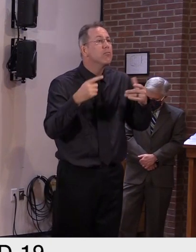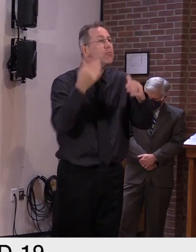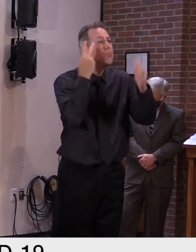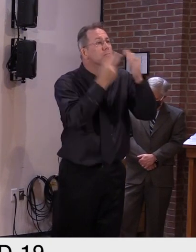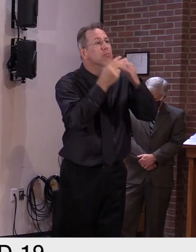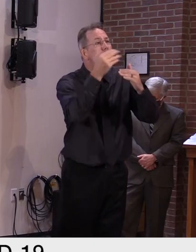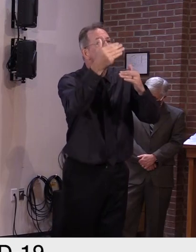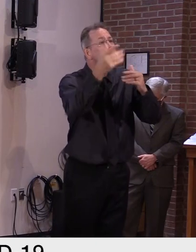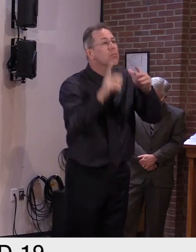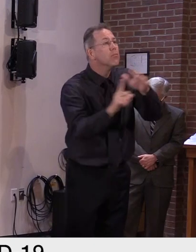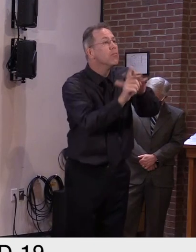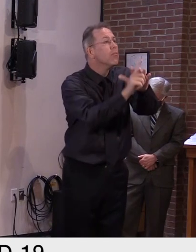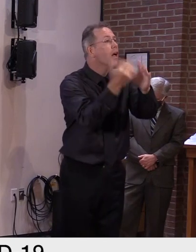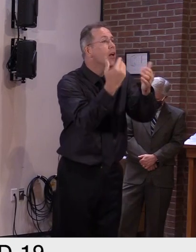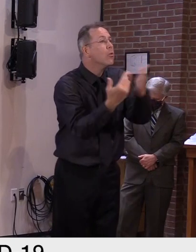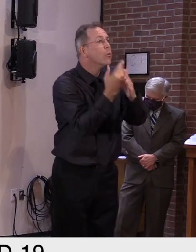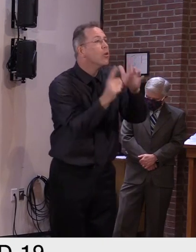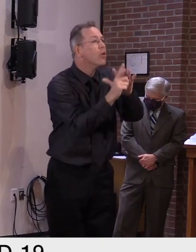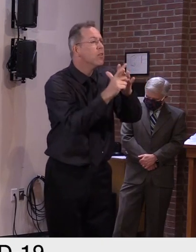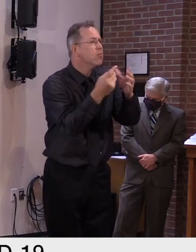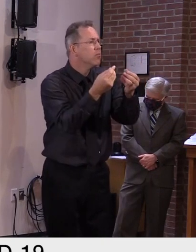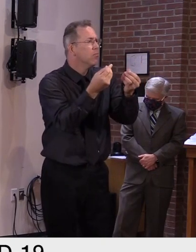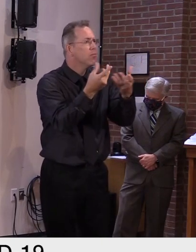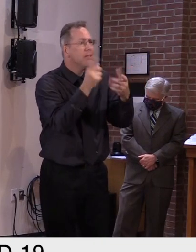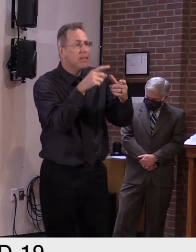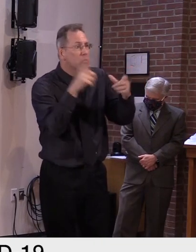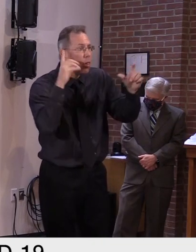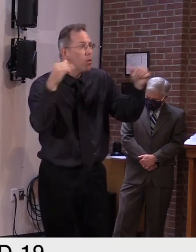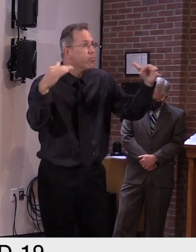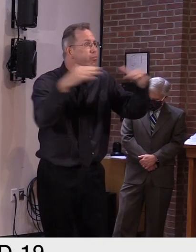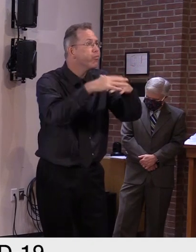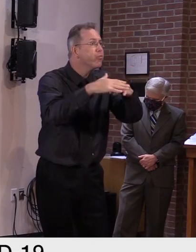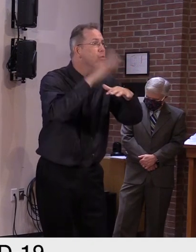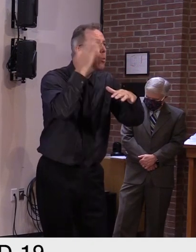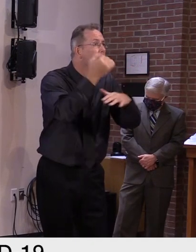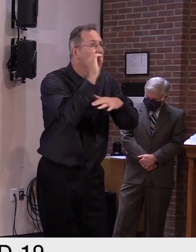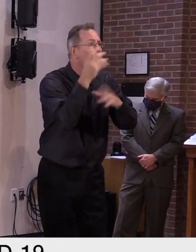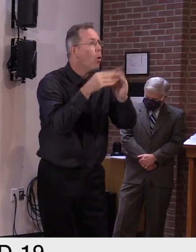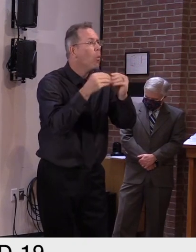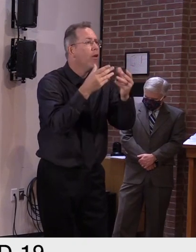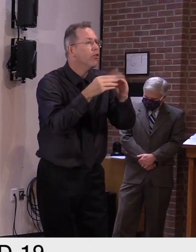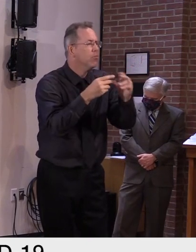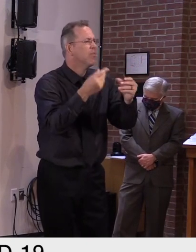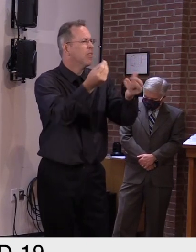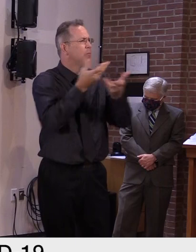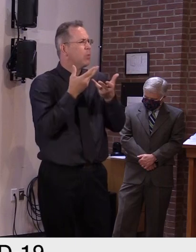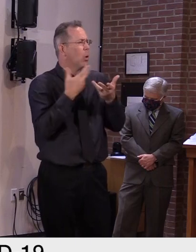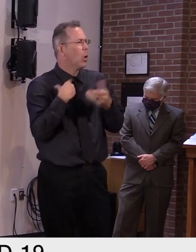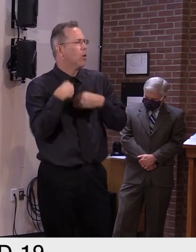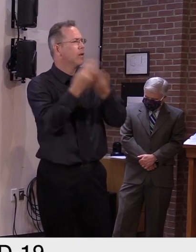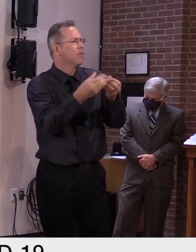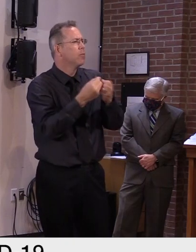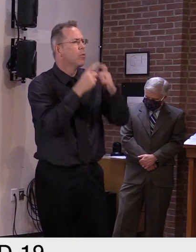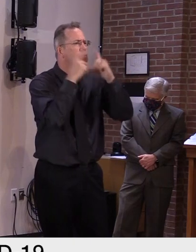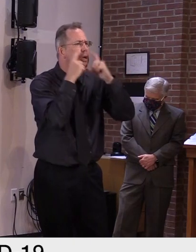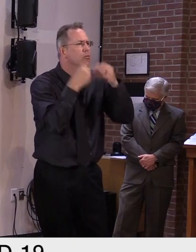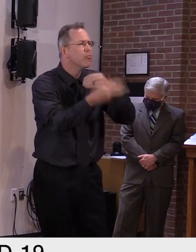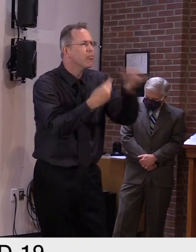please reach out to us, and we'll make we'll try and make some masks available to them.